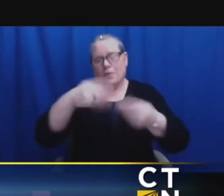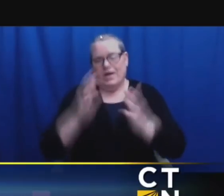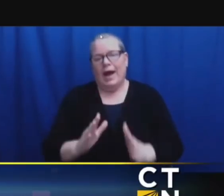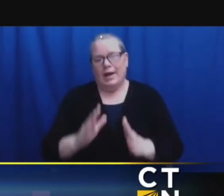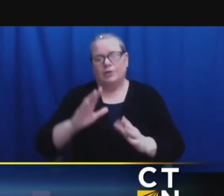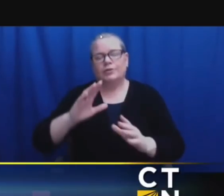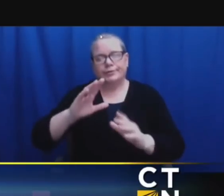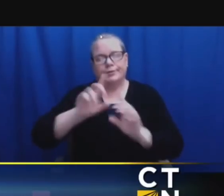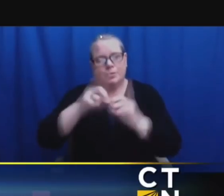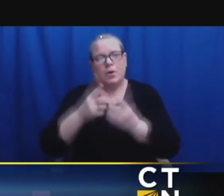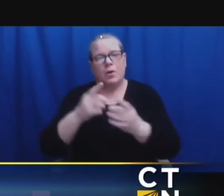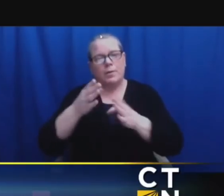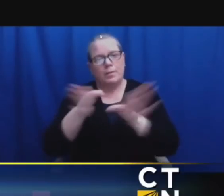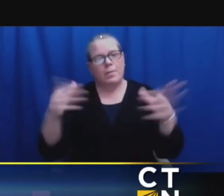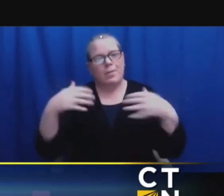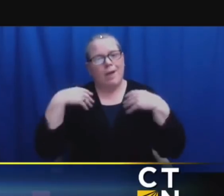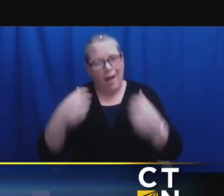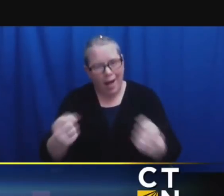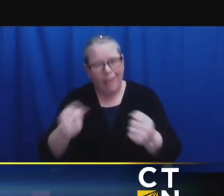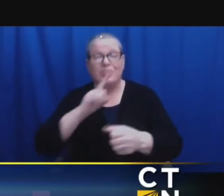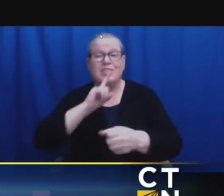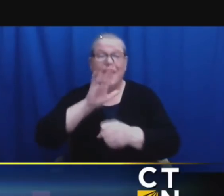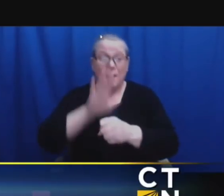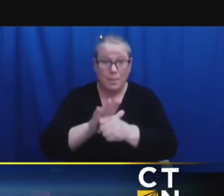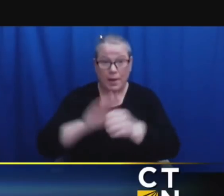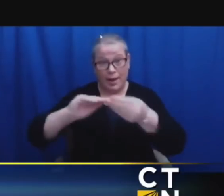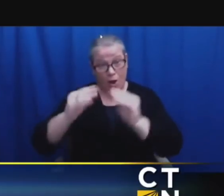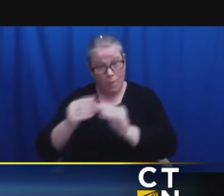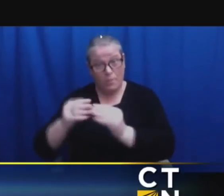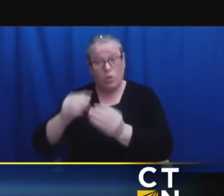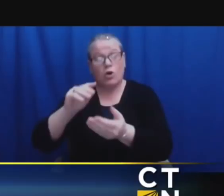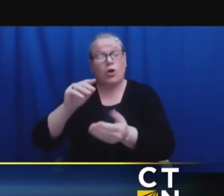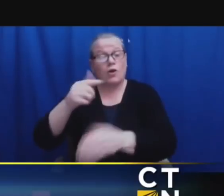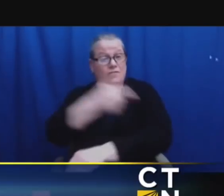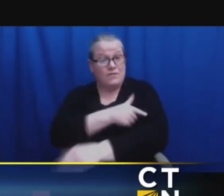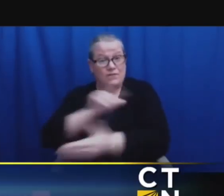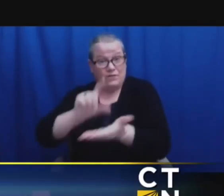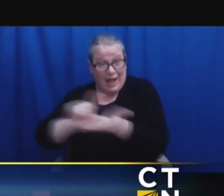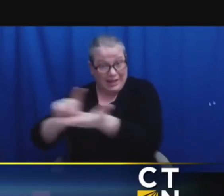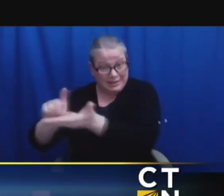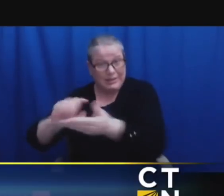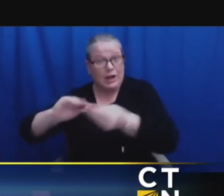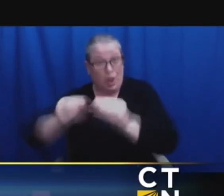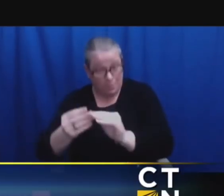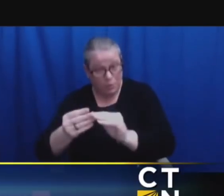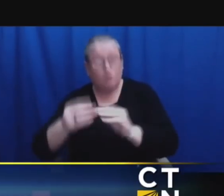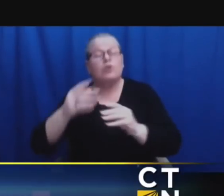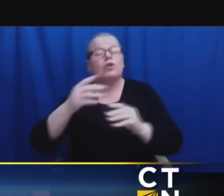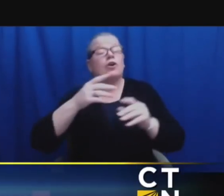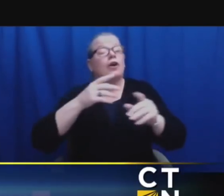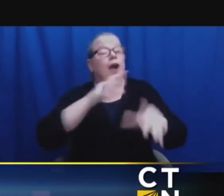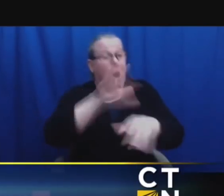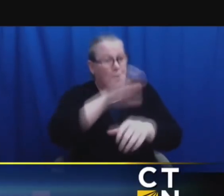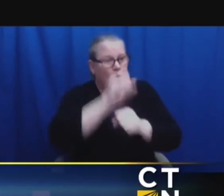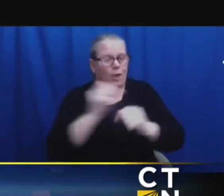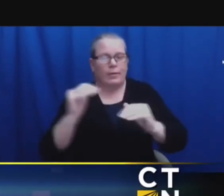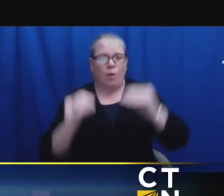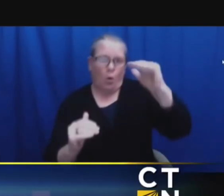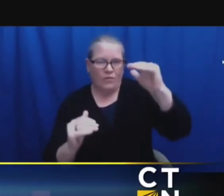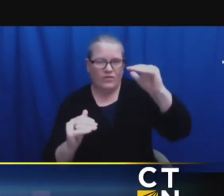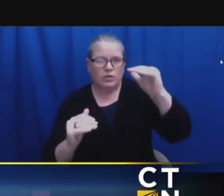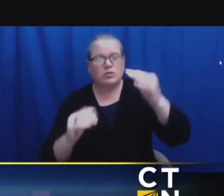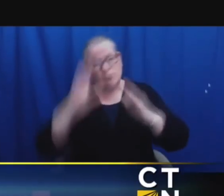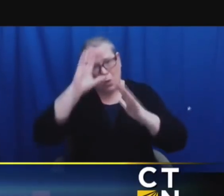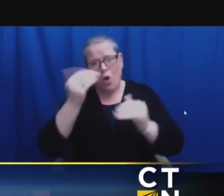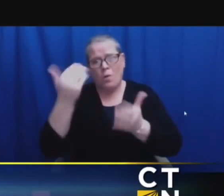happen going forward. There's some communication issues there that I think have been ironed out, and hopefully we won't see that happen again. Okay, and also you had said recently we